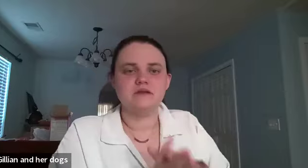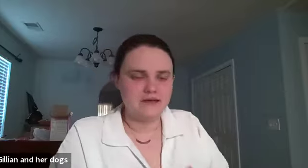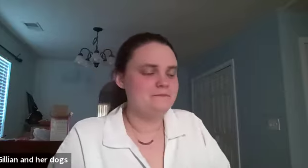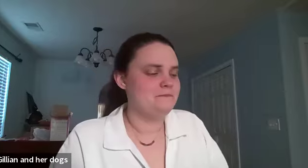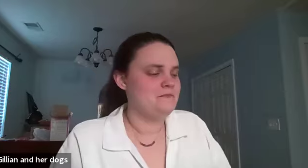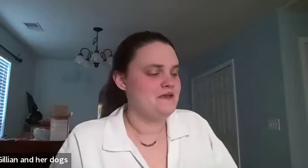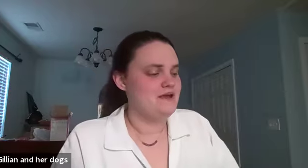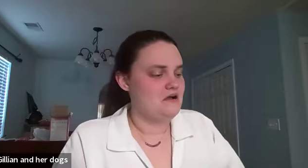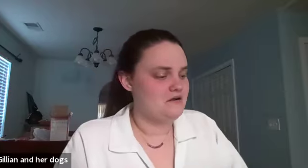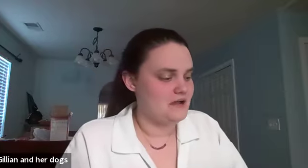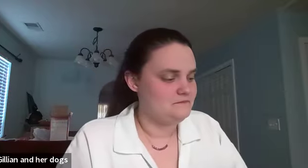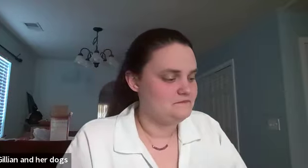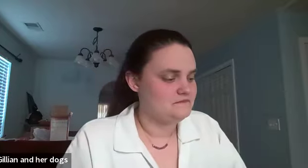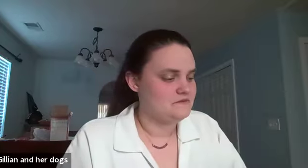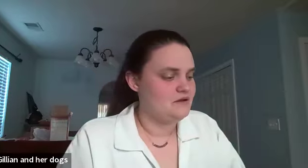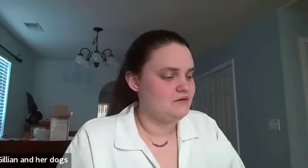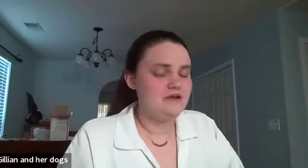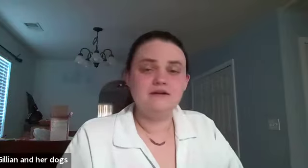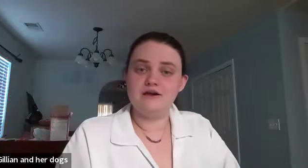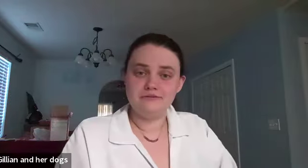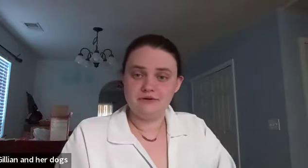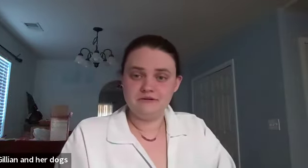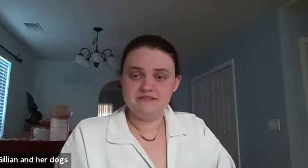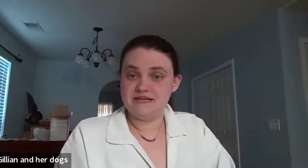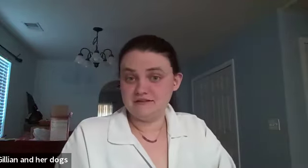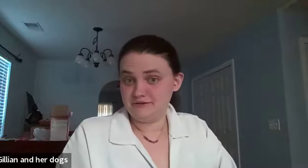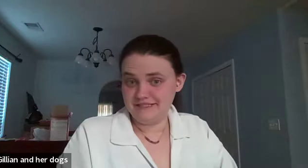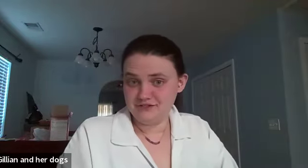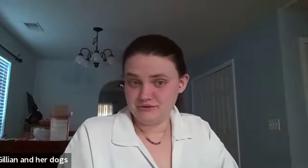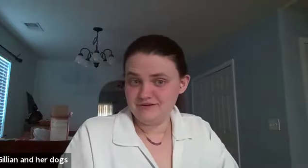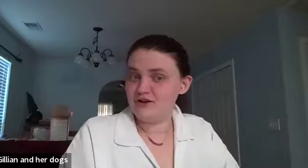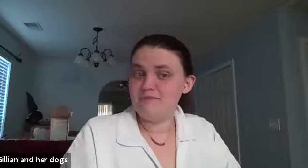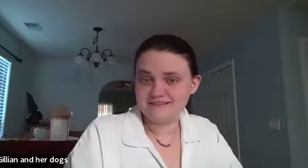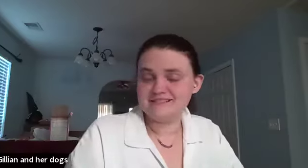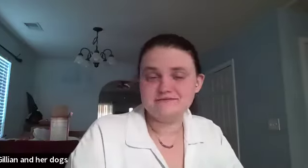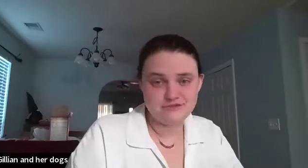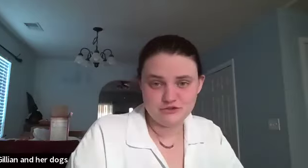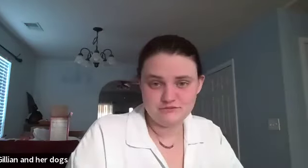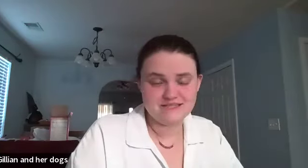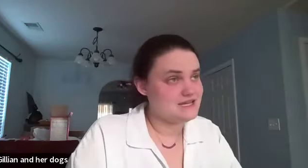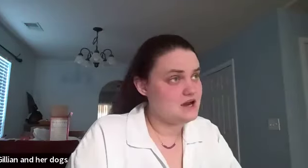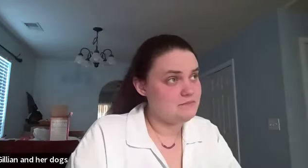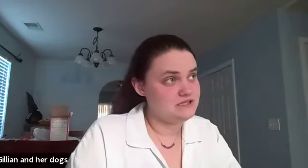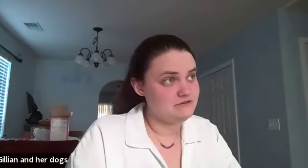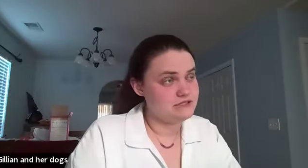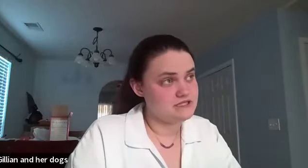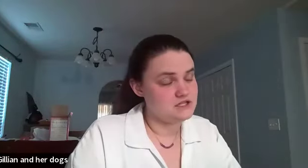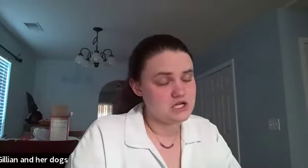Okay? All right. We are now going to take a little detour, go back to some food because I cannot believe we did not talk